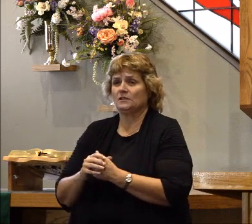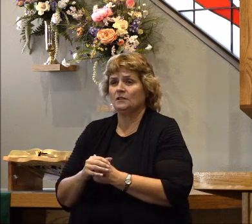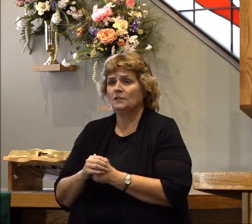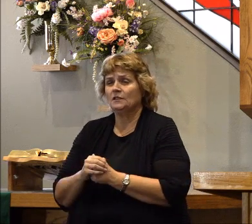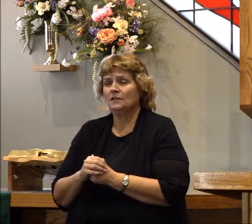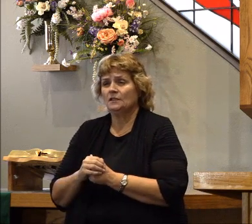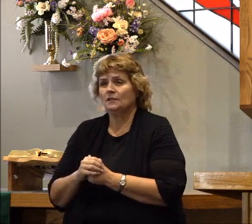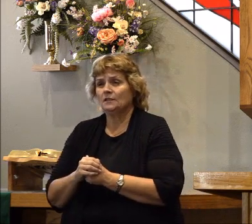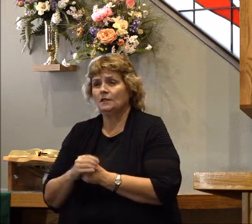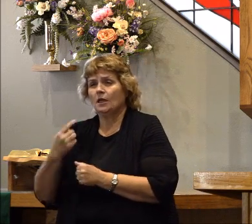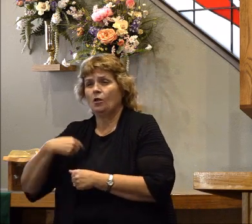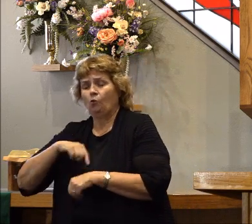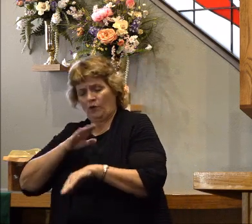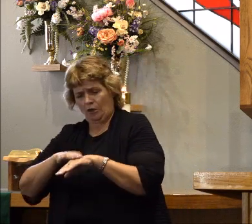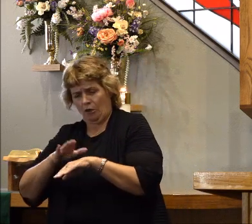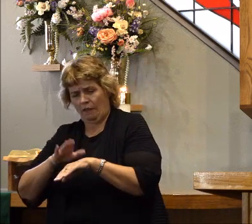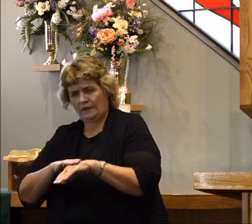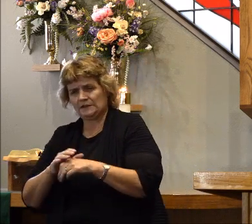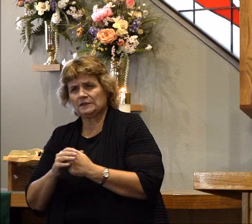or study,